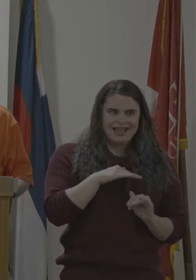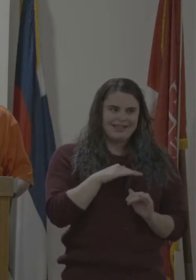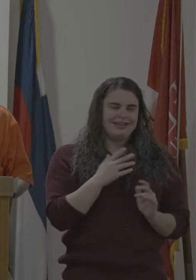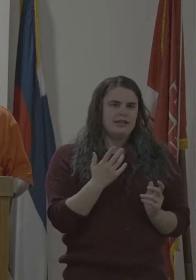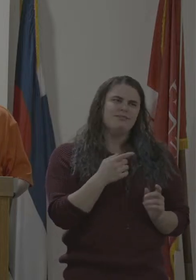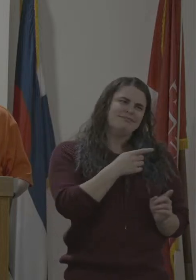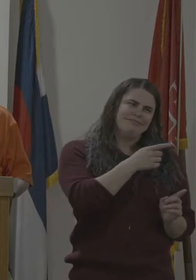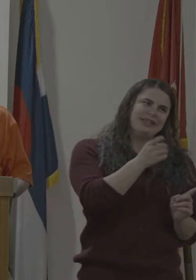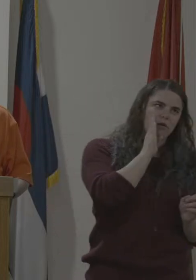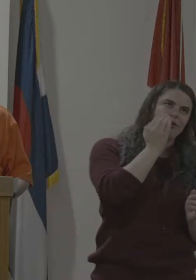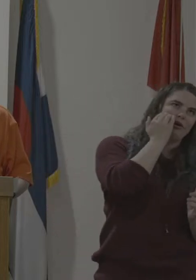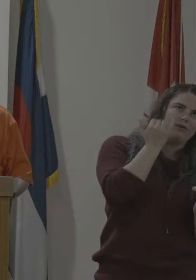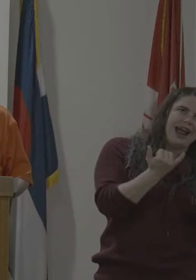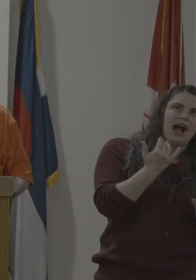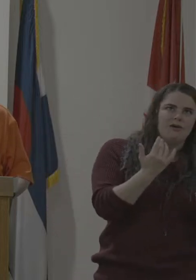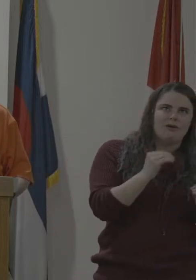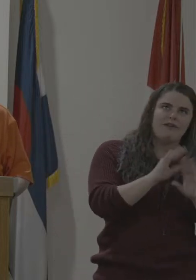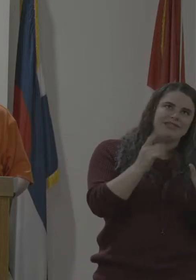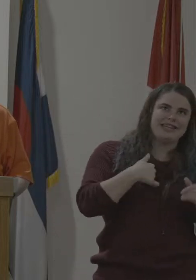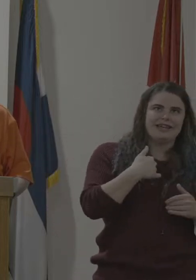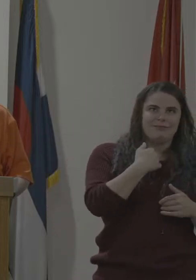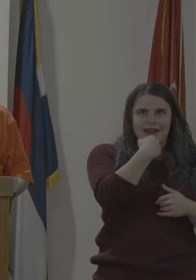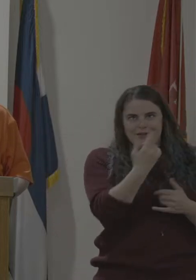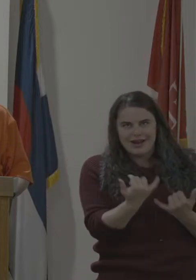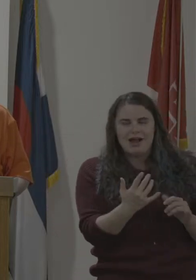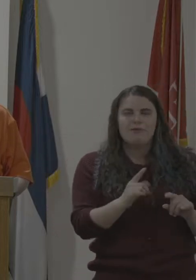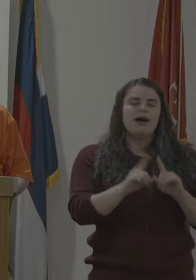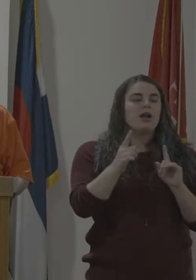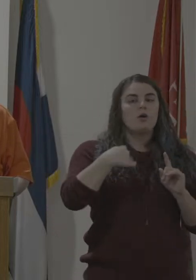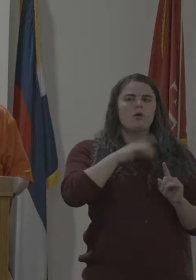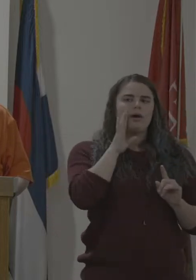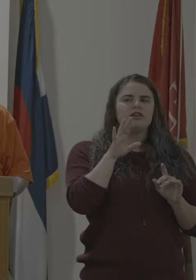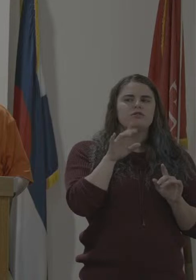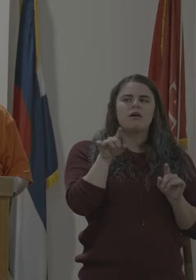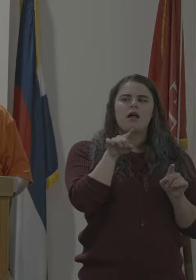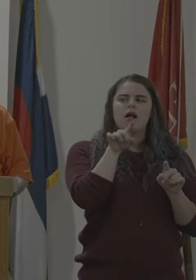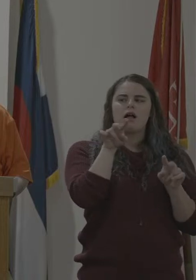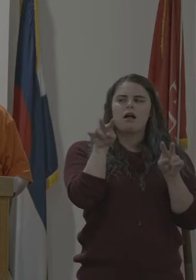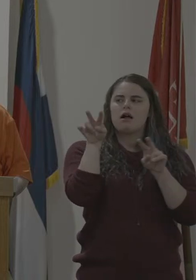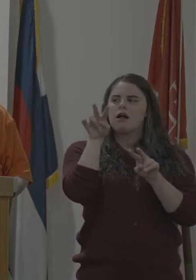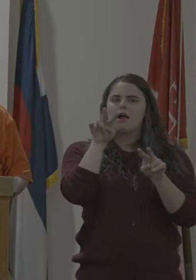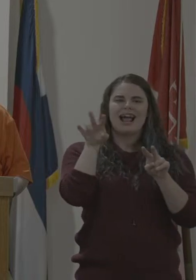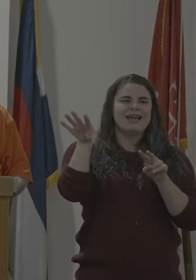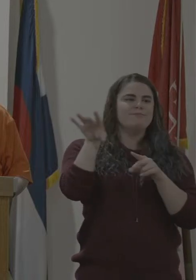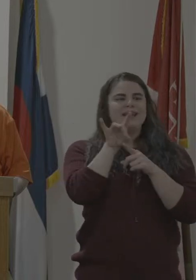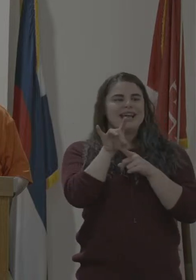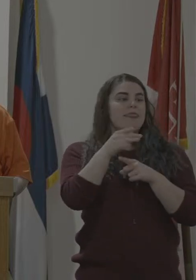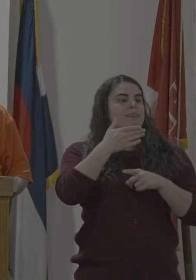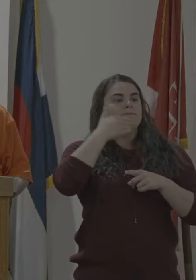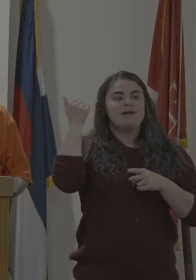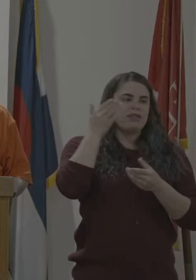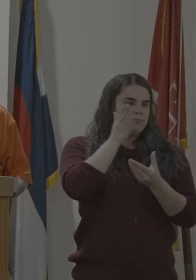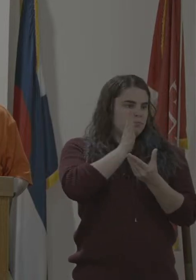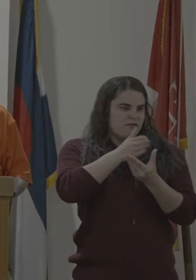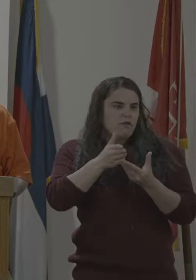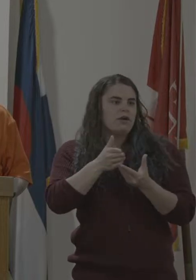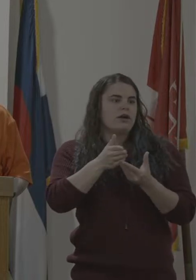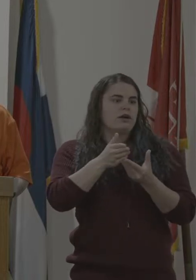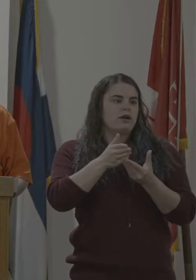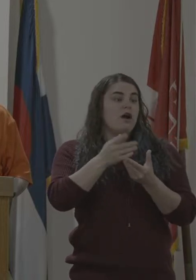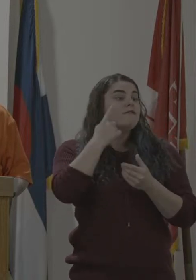they're going to know now, obviously, we're going to select the best portfolio of the graduating students for